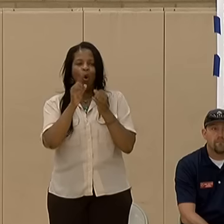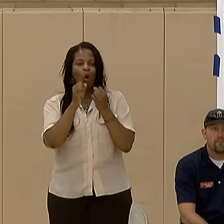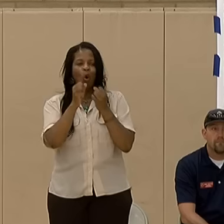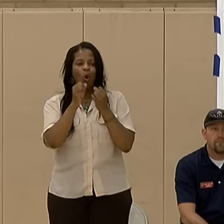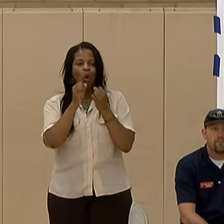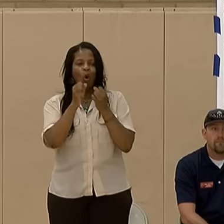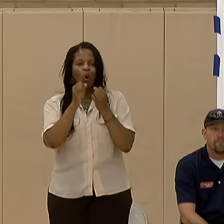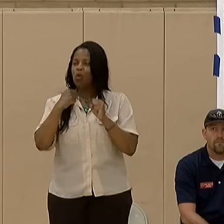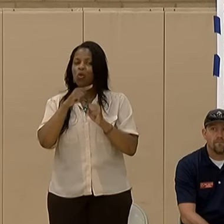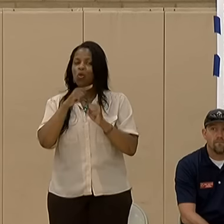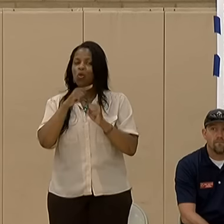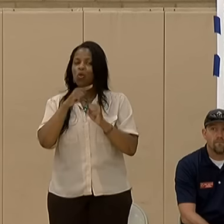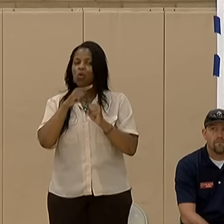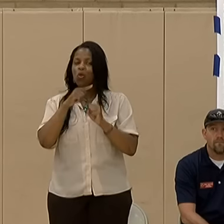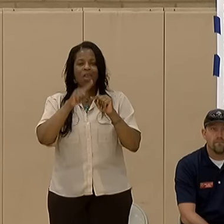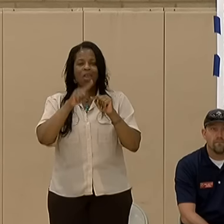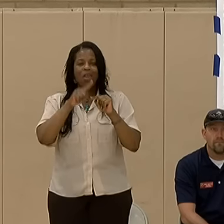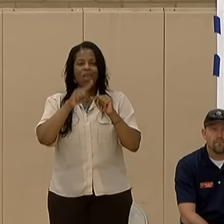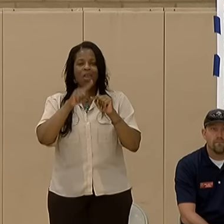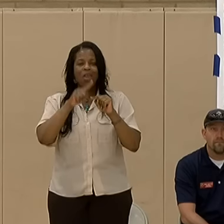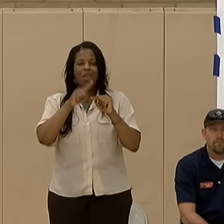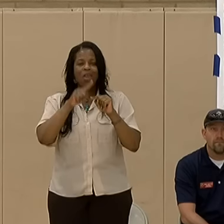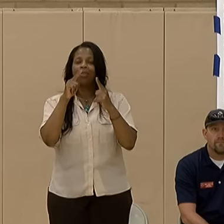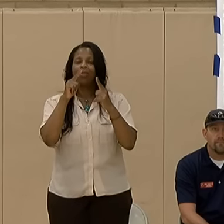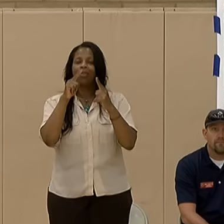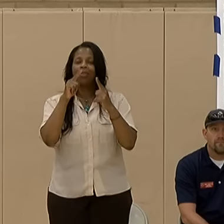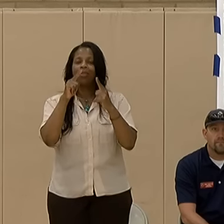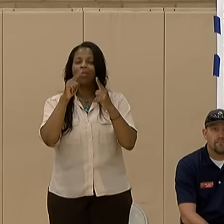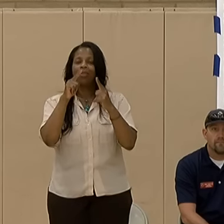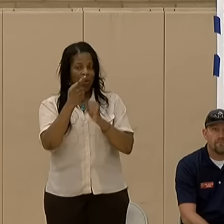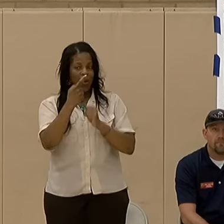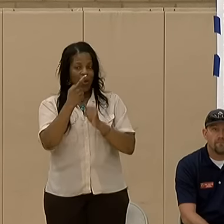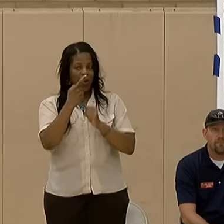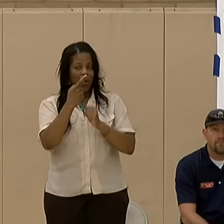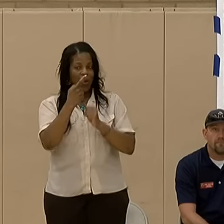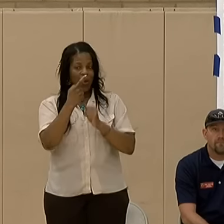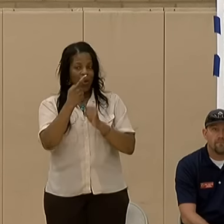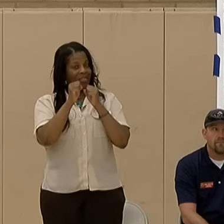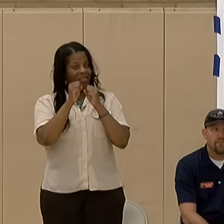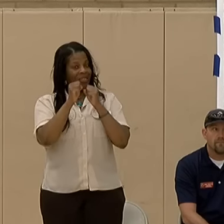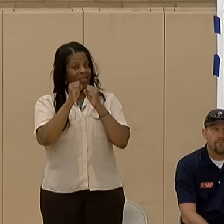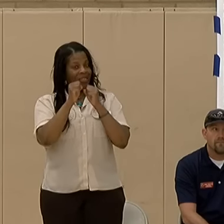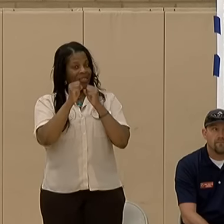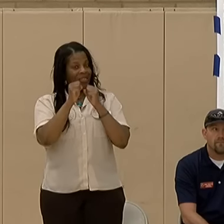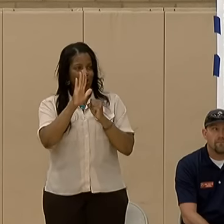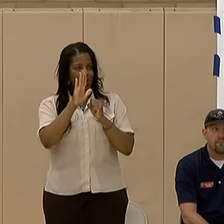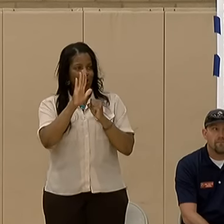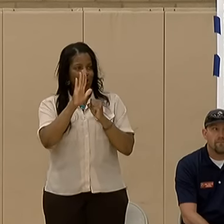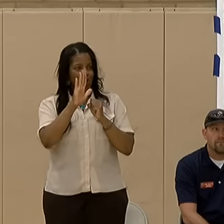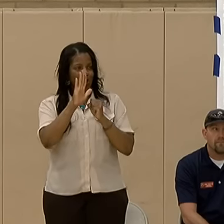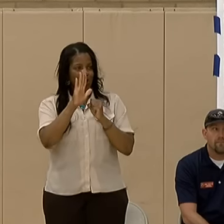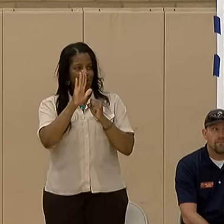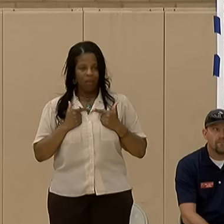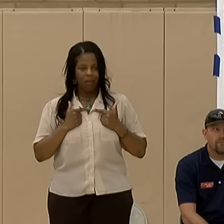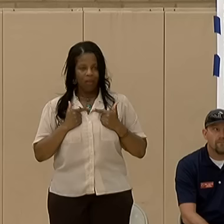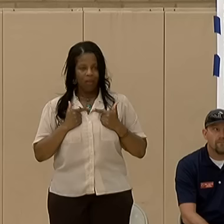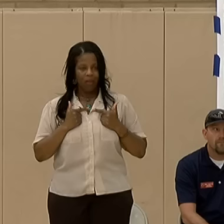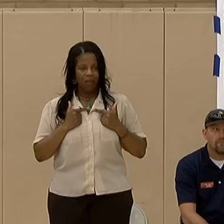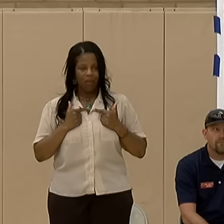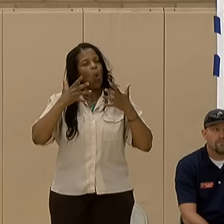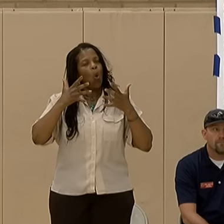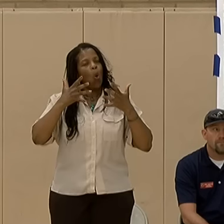you go back until it's safe. We saved you from the fire. We don't want the long-term health